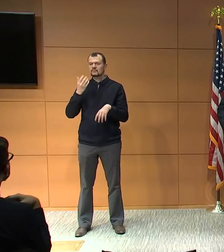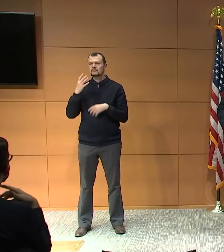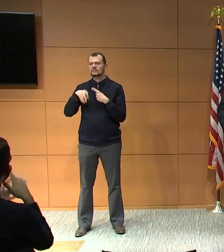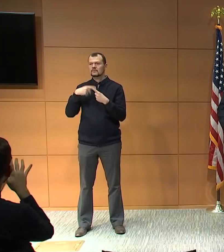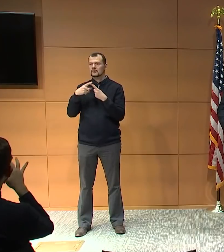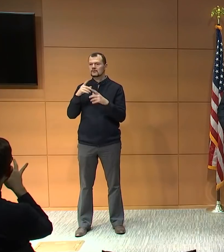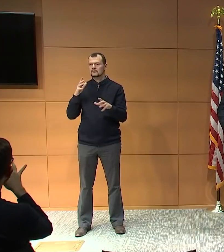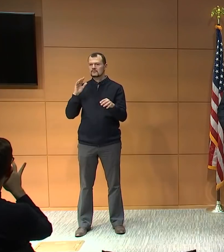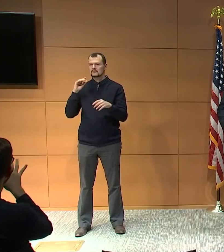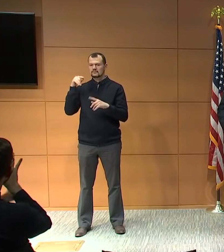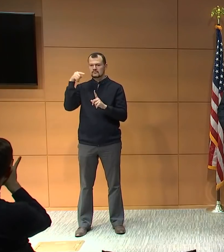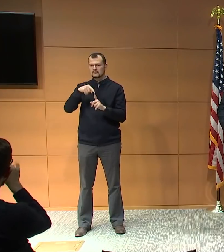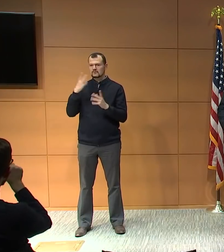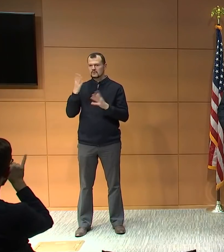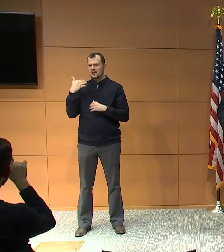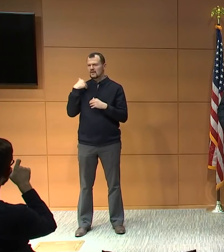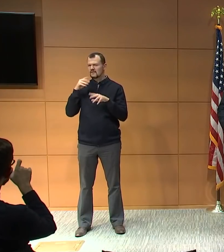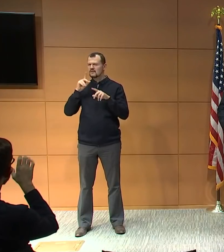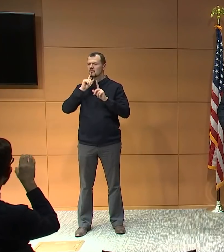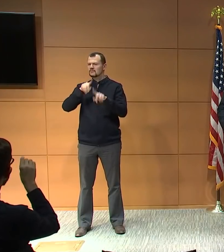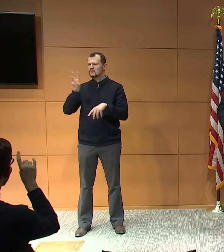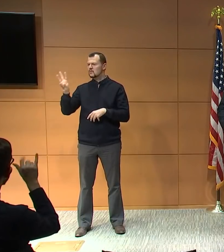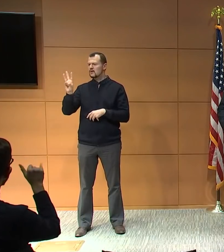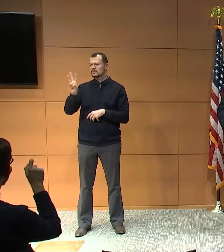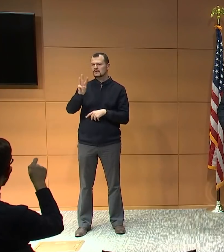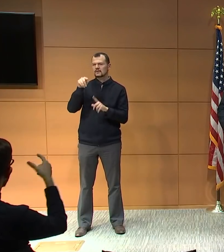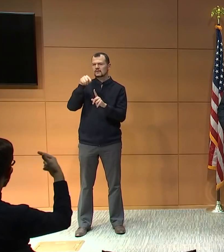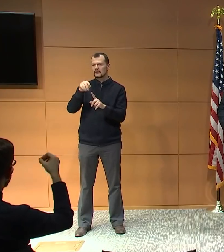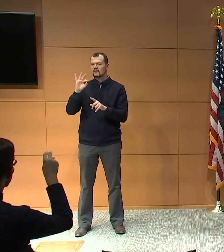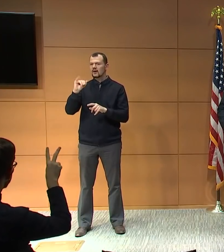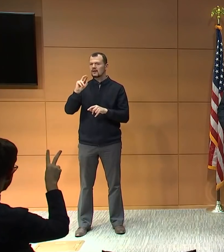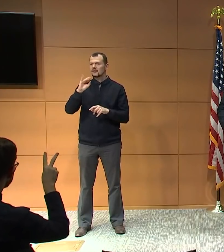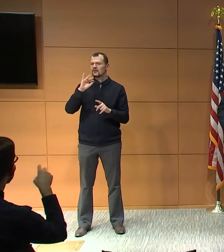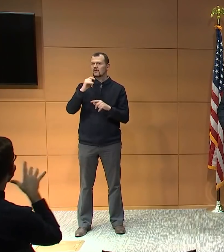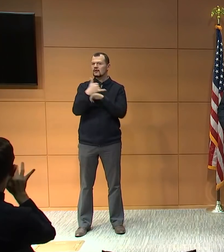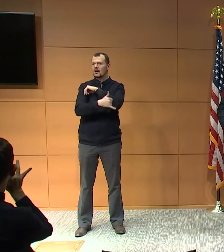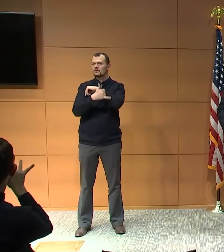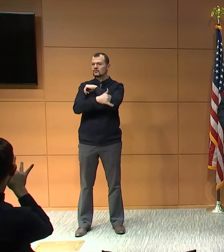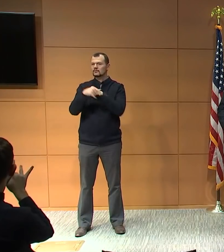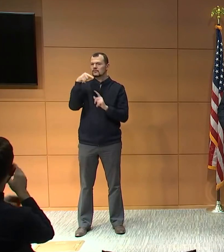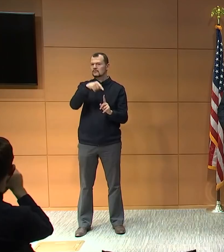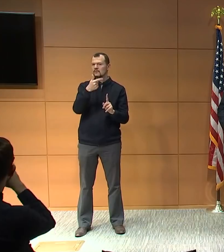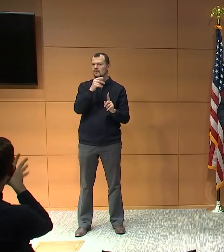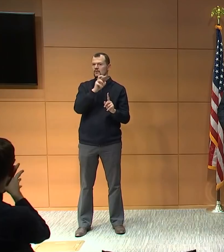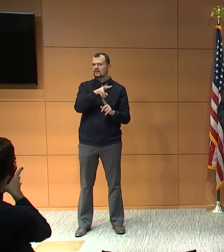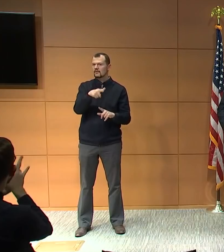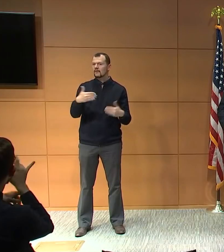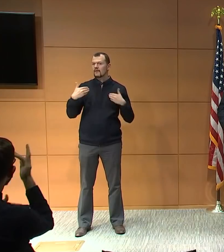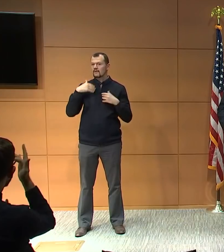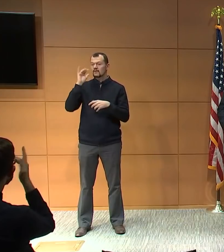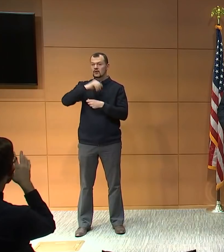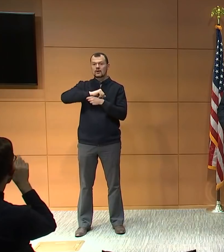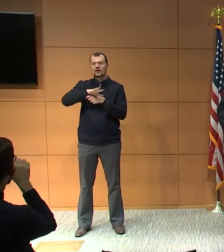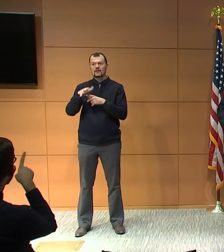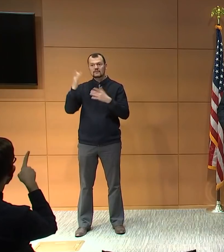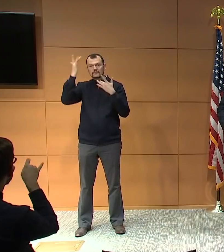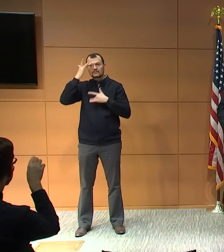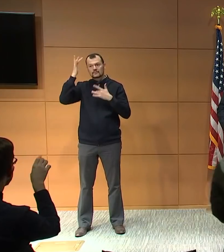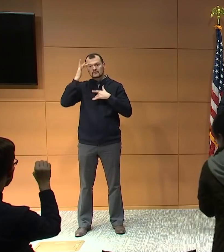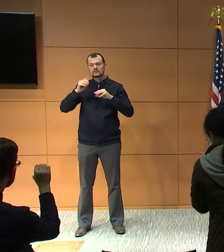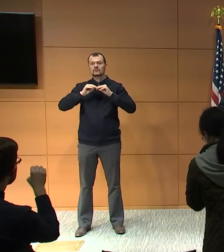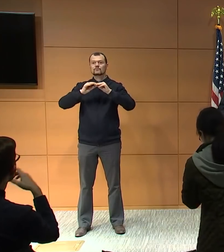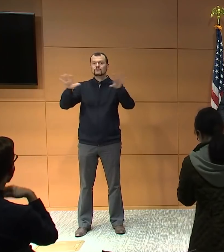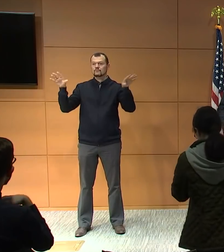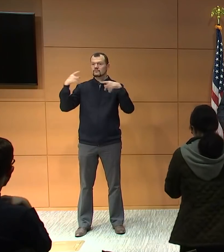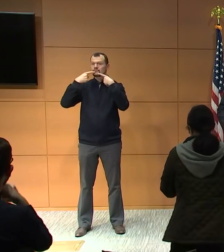website, fairfaxcounty.gov. Click the Coronavirus Updates link at the top, and also follow us on social